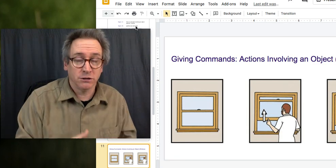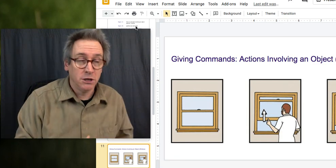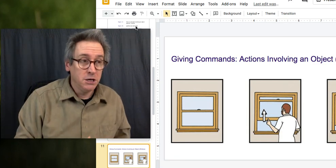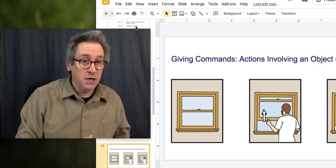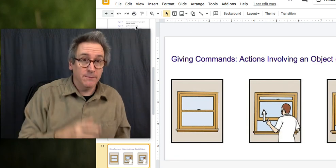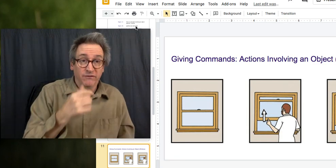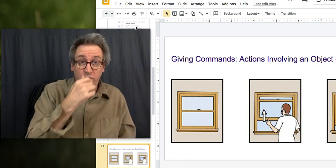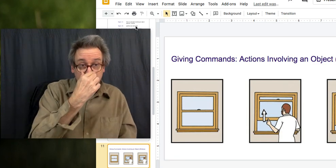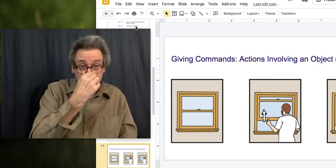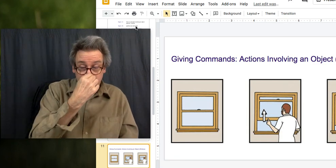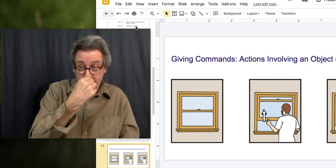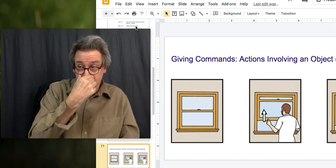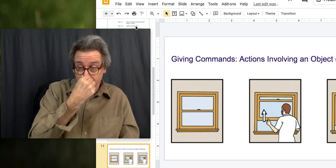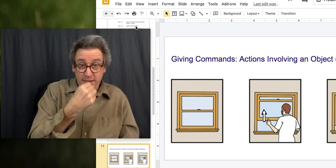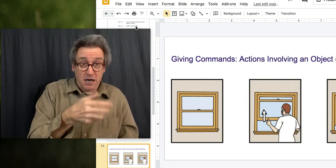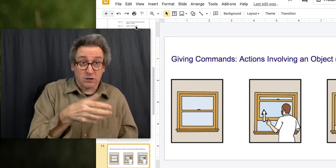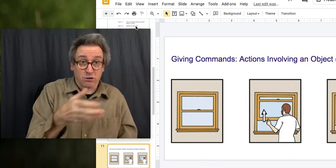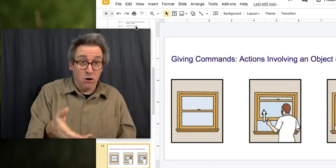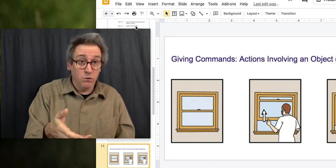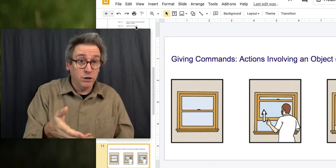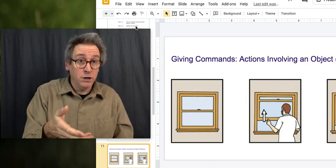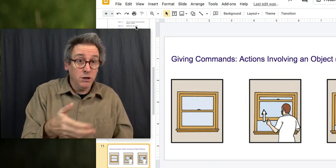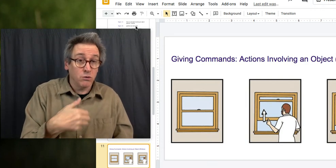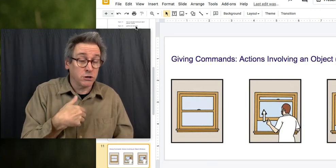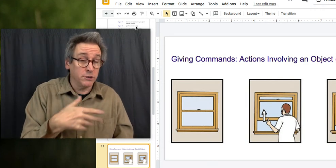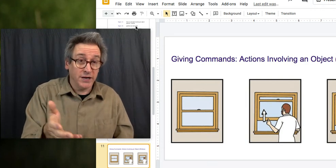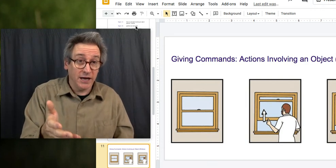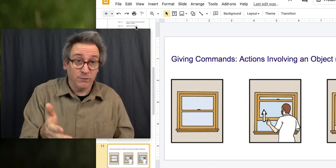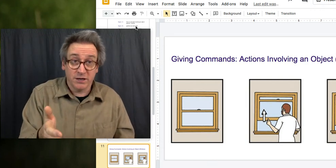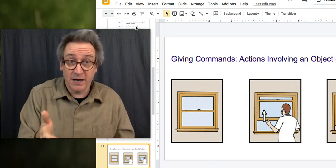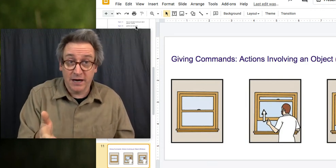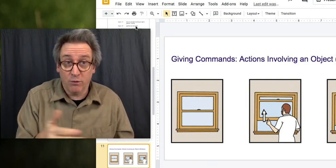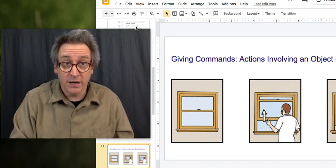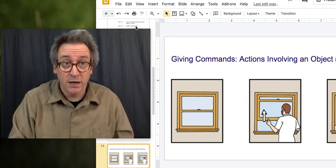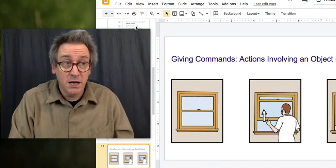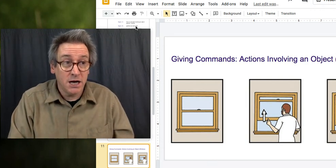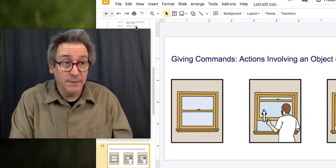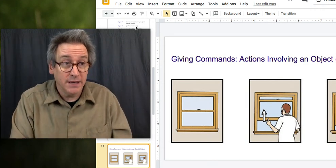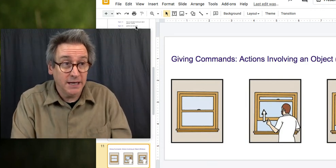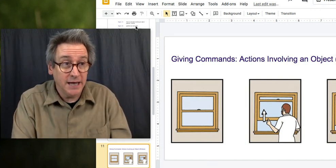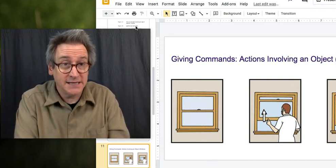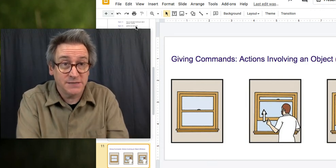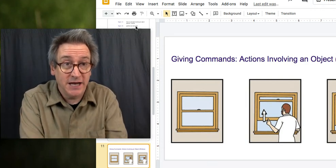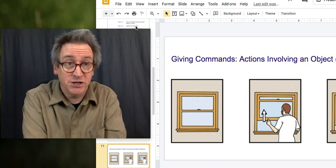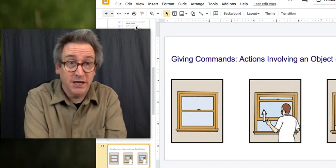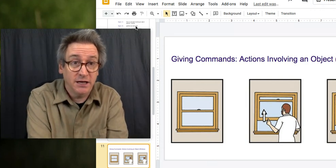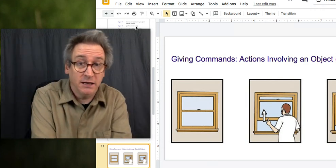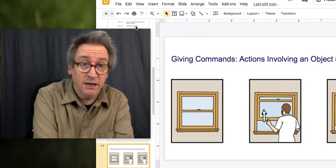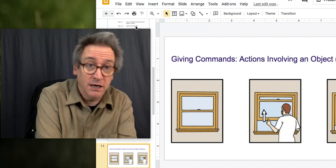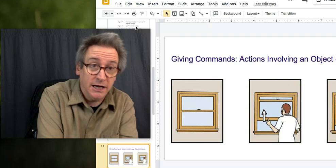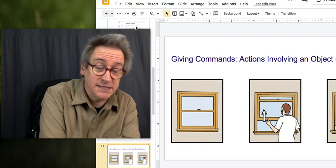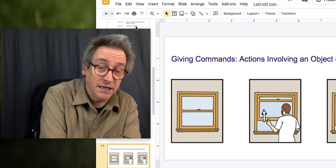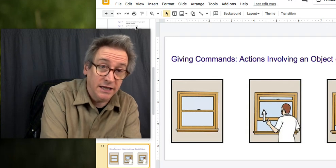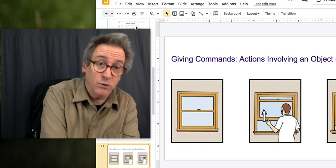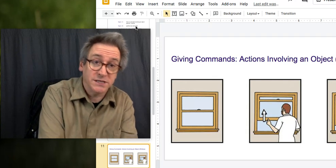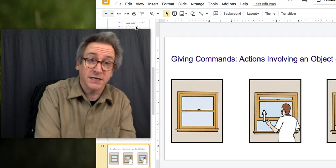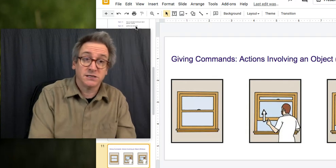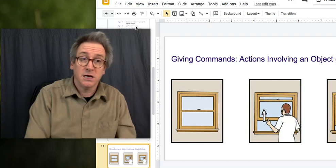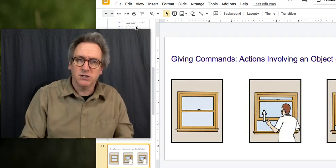function. If you got a chance to meet Dr. Hogue or communicated with him at any point, he has his PhD in